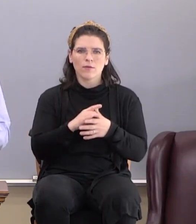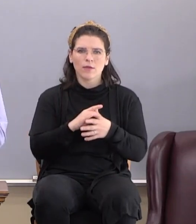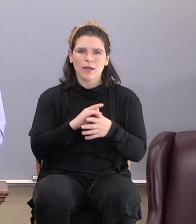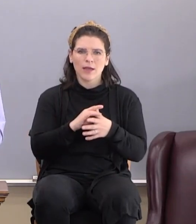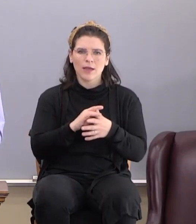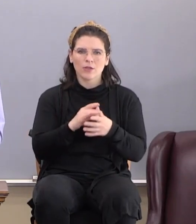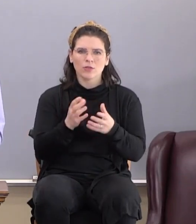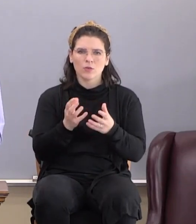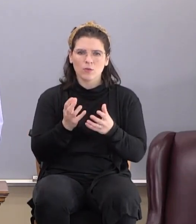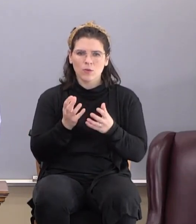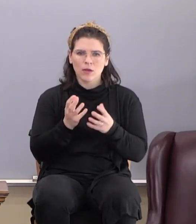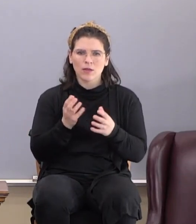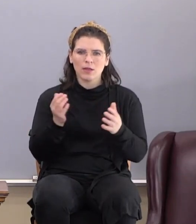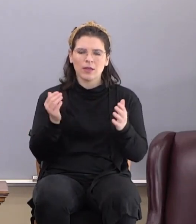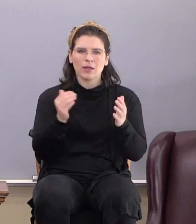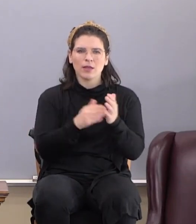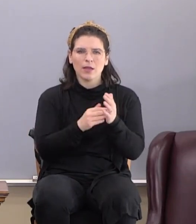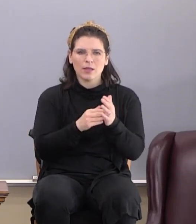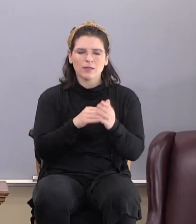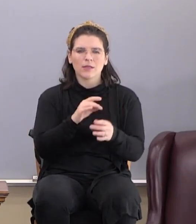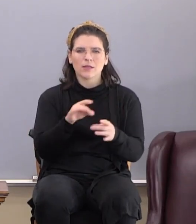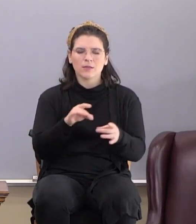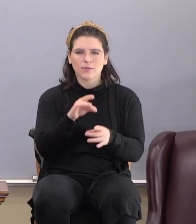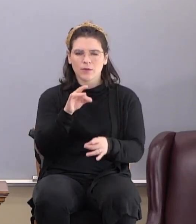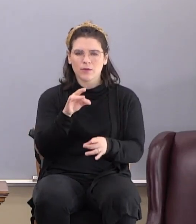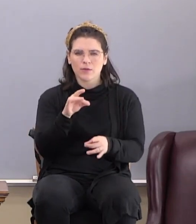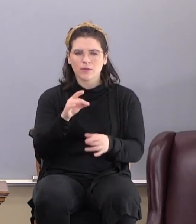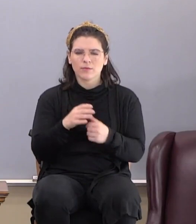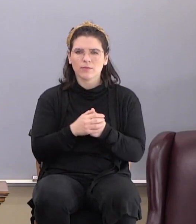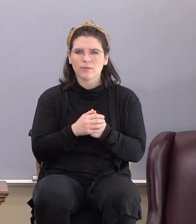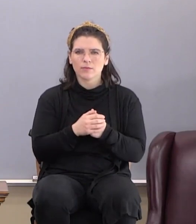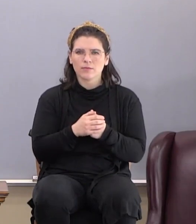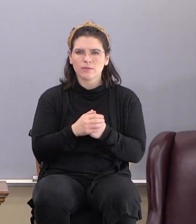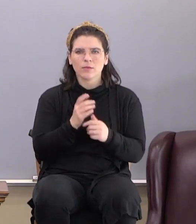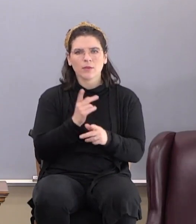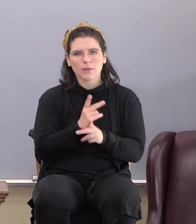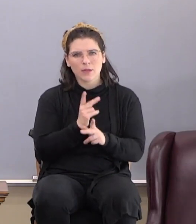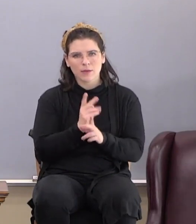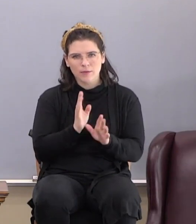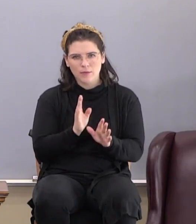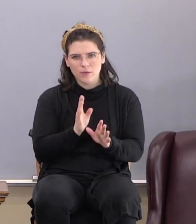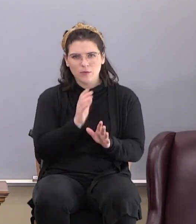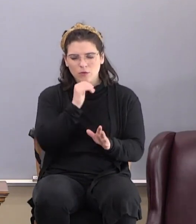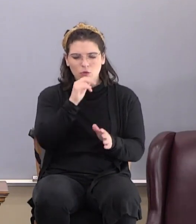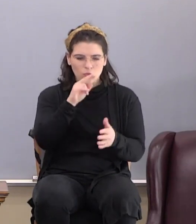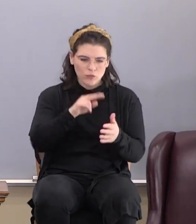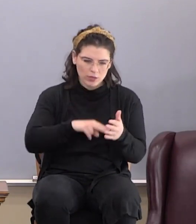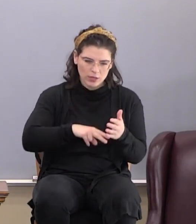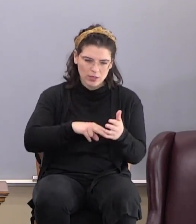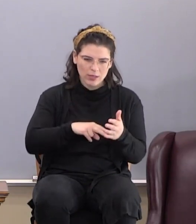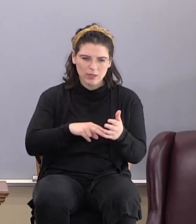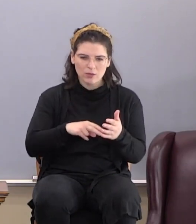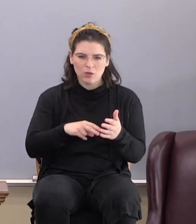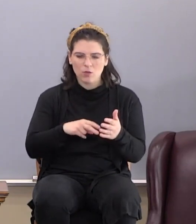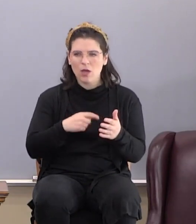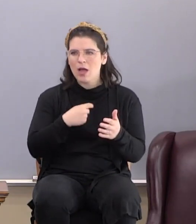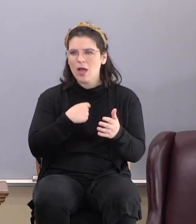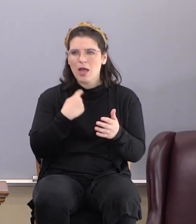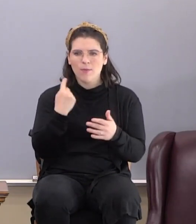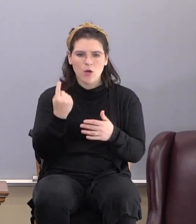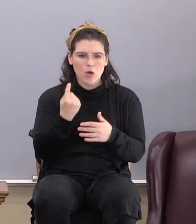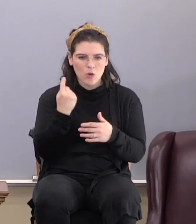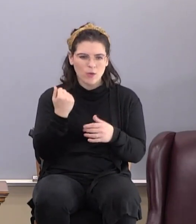flesh lusteth against the Spirit. Be careful here. Don't read it as though, you know, I'm